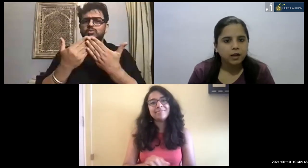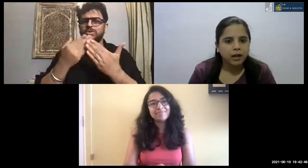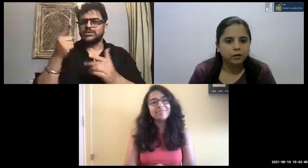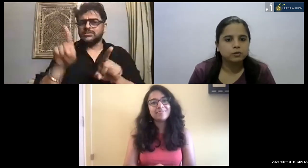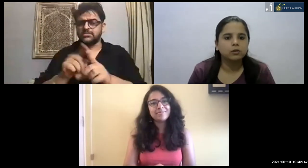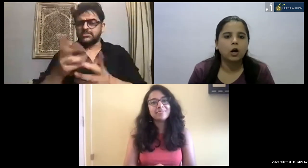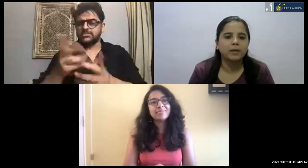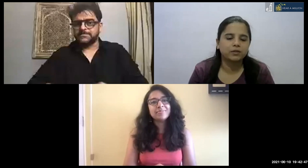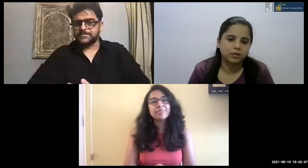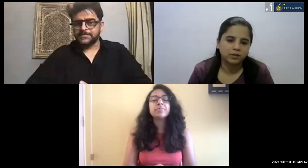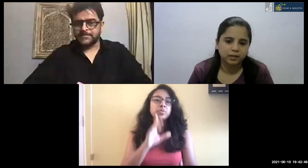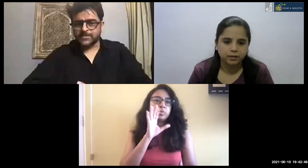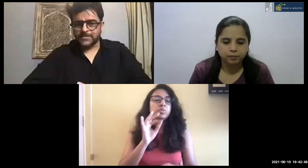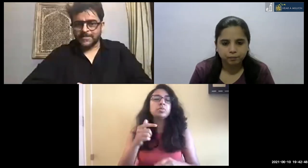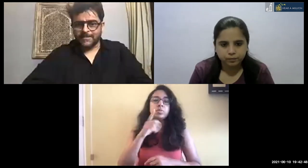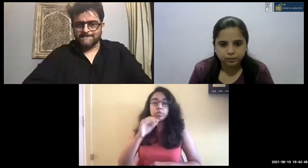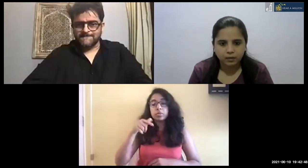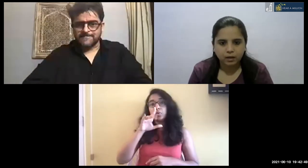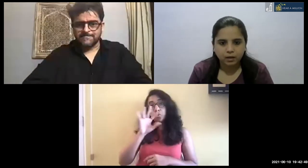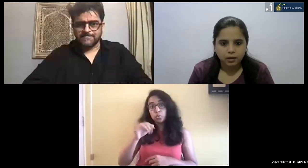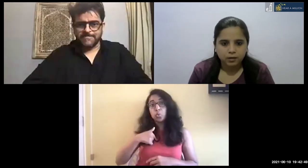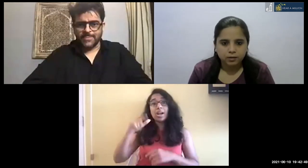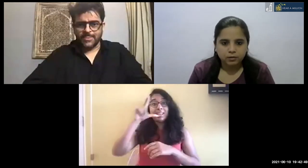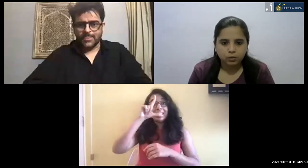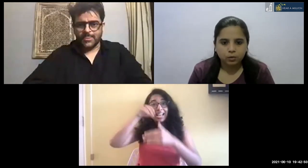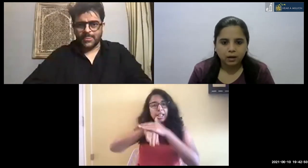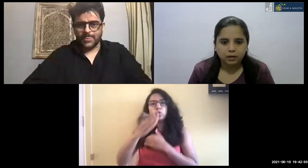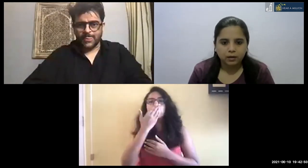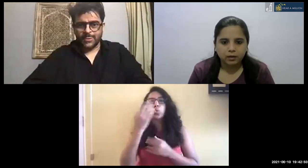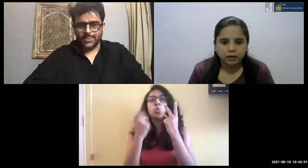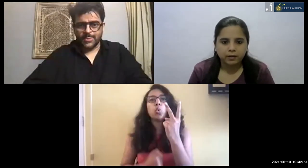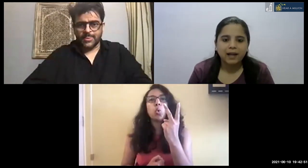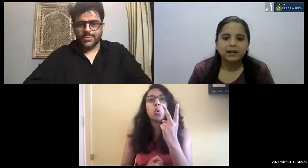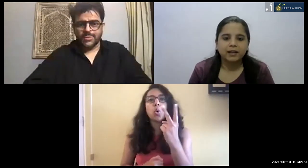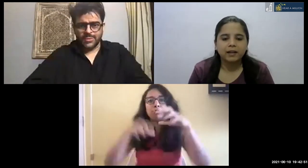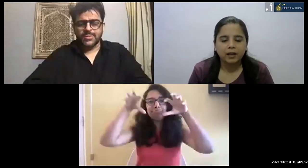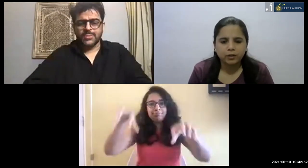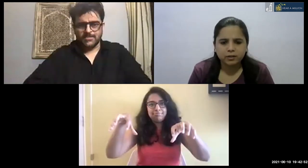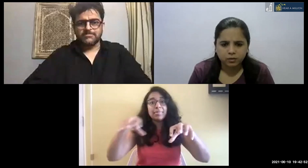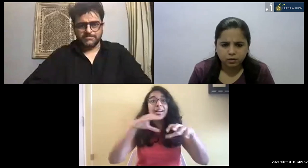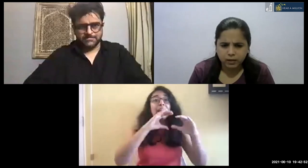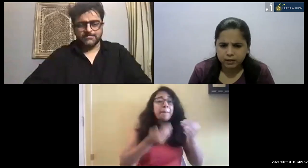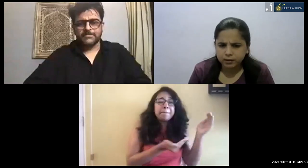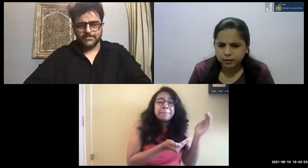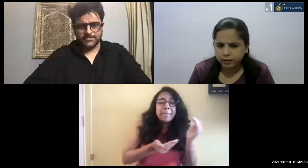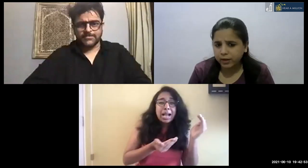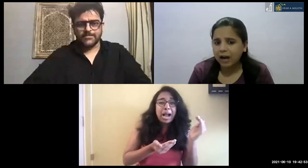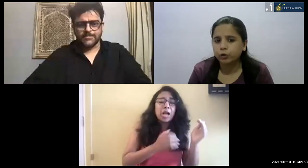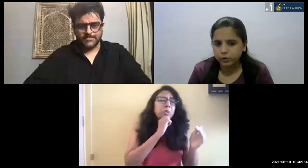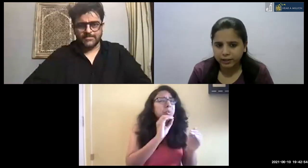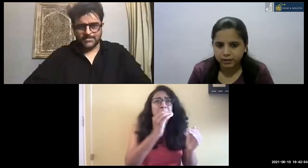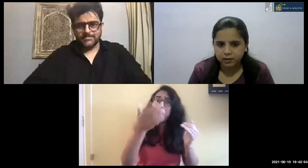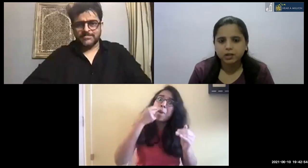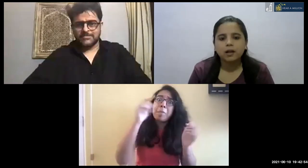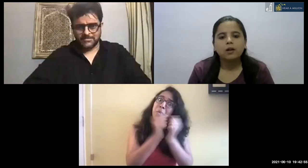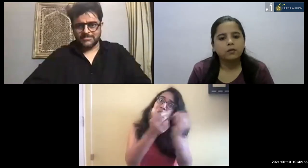standard. And also, how many students are there? So, in reality, in Gallaudet, we have